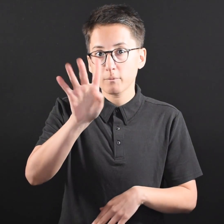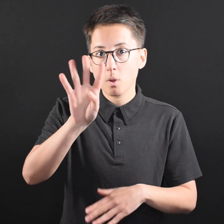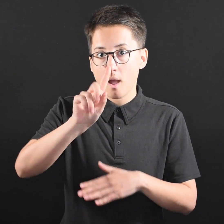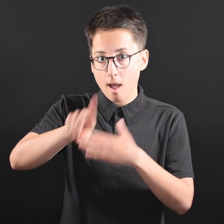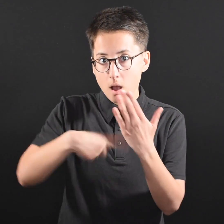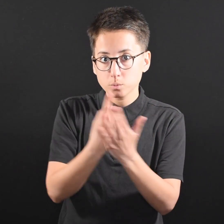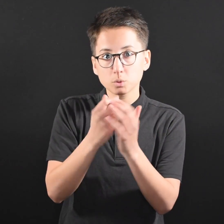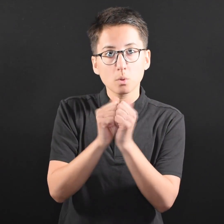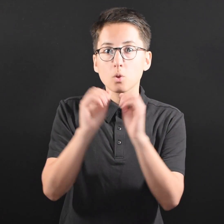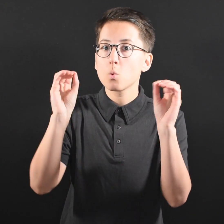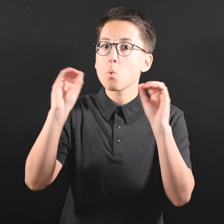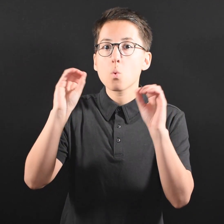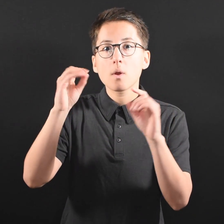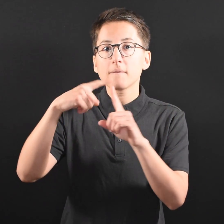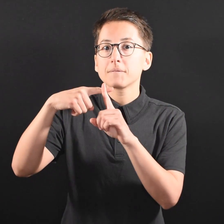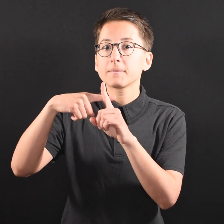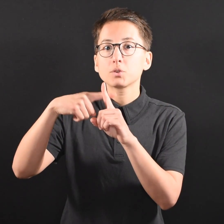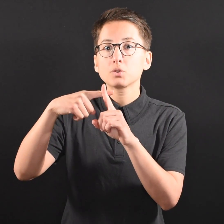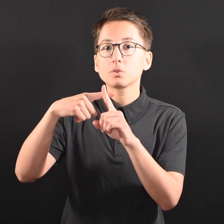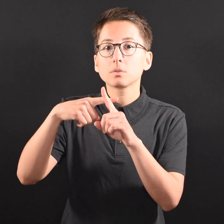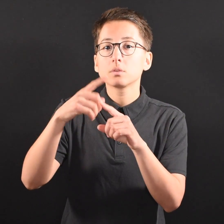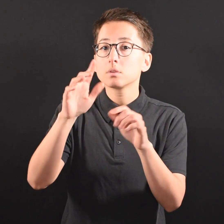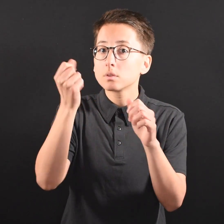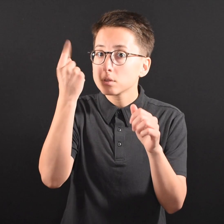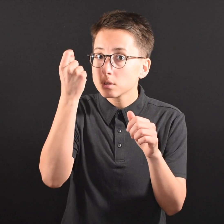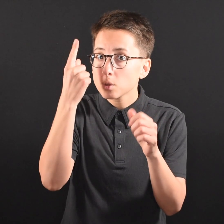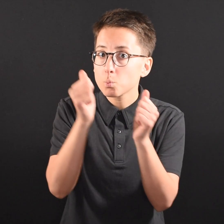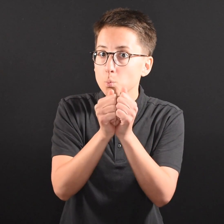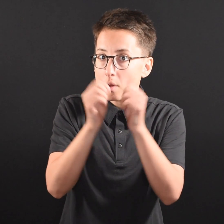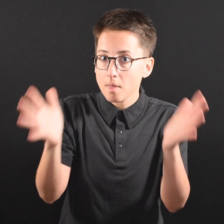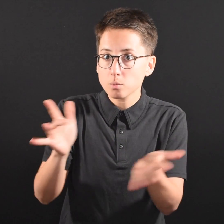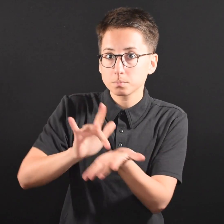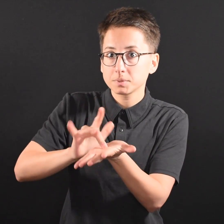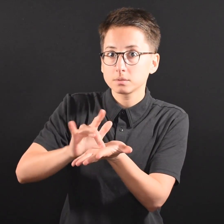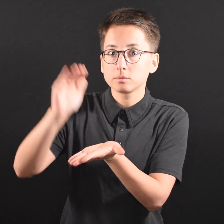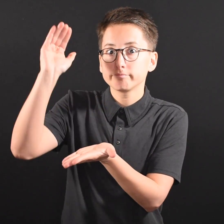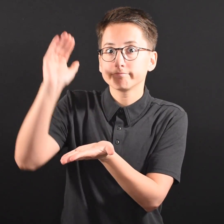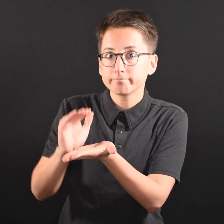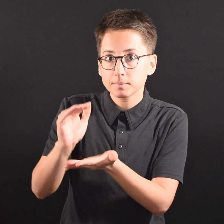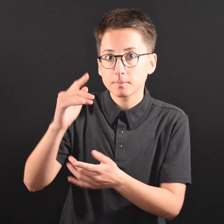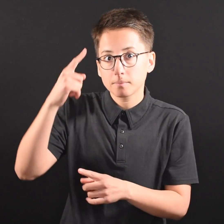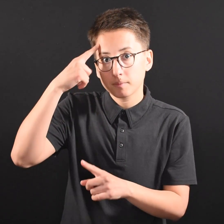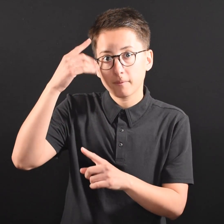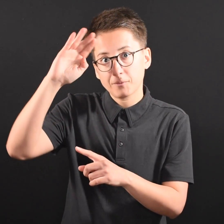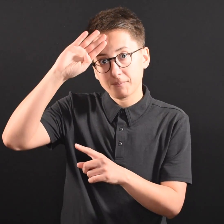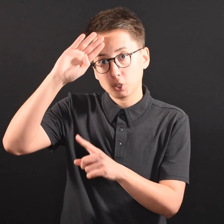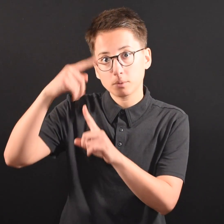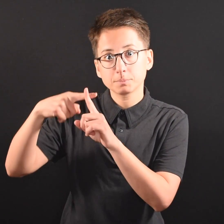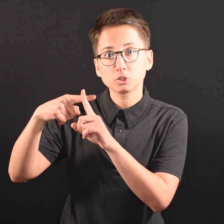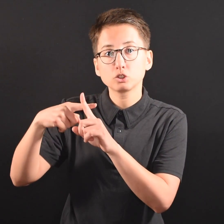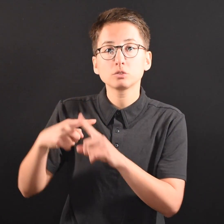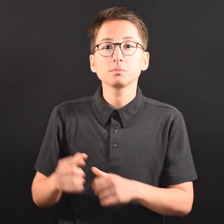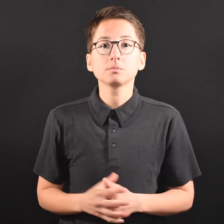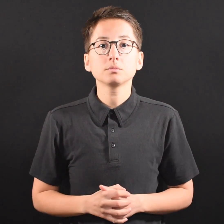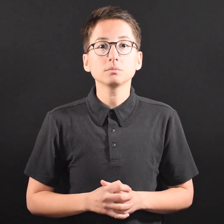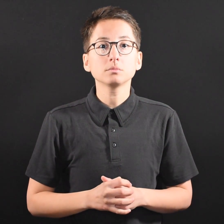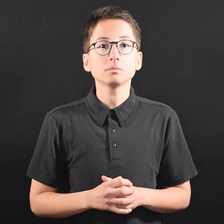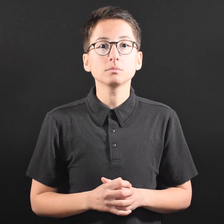least 24 hours after they no longer have a fever without using medicine that lowers fevers.